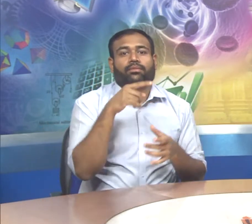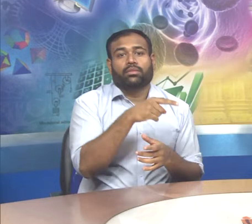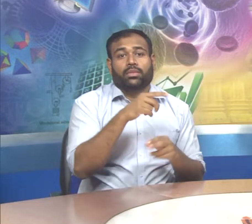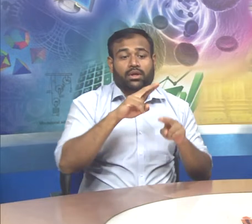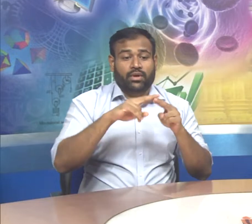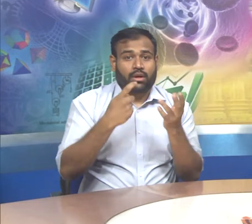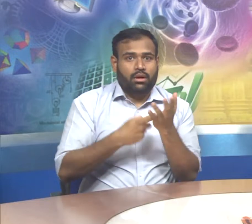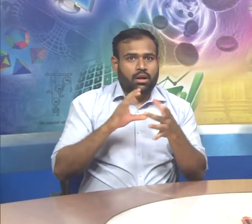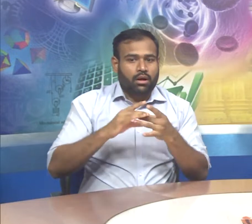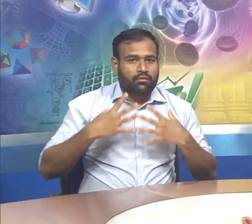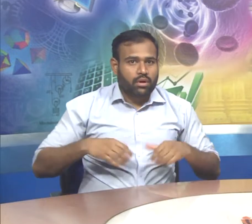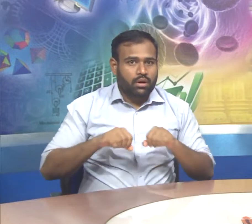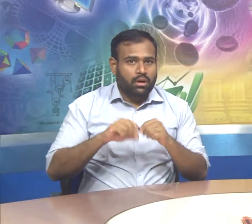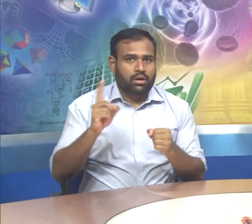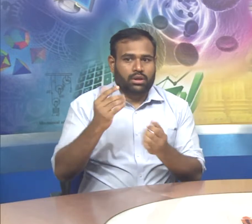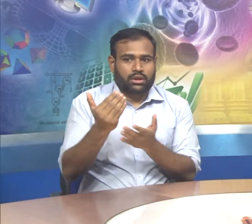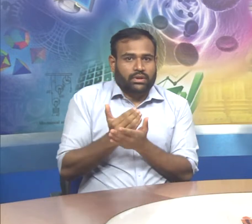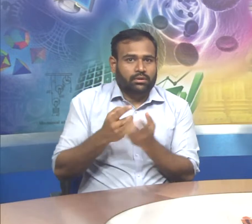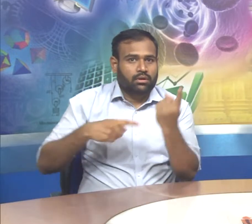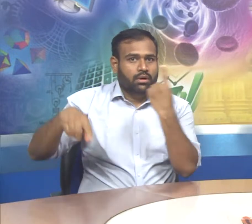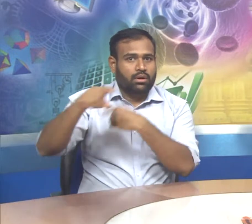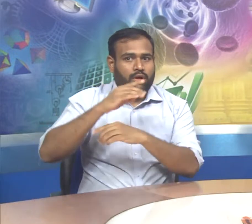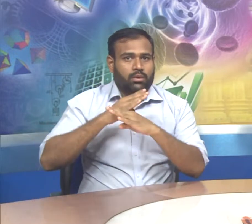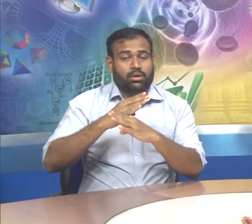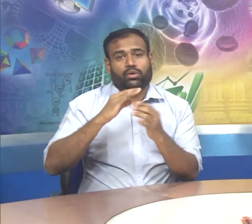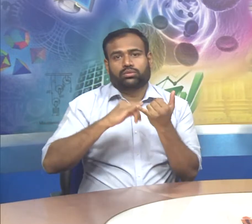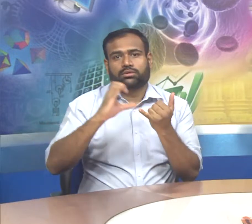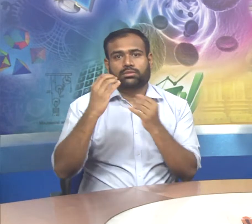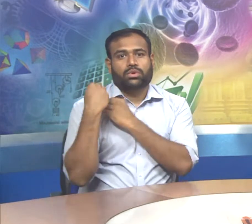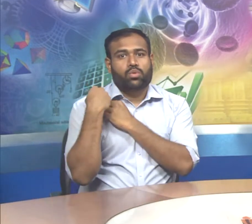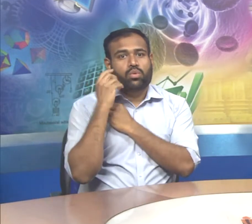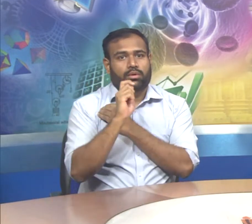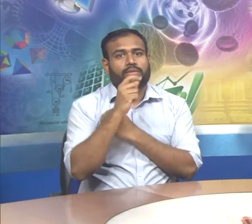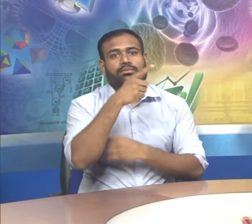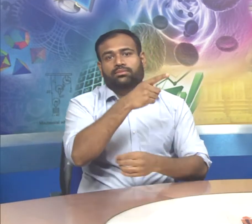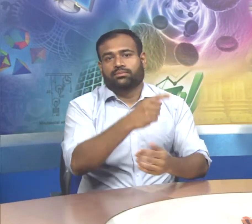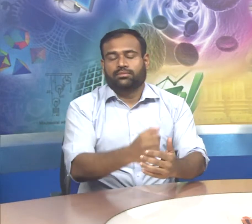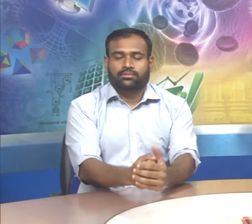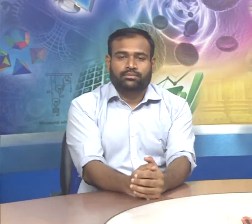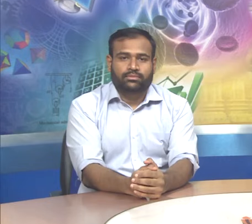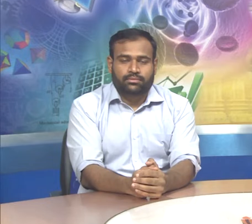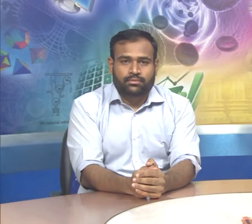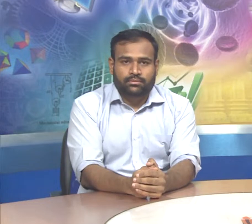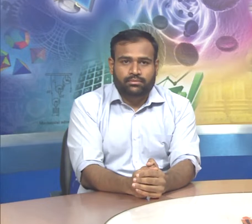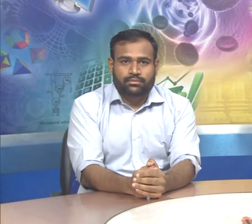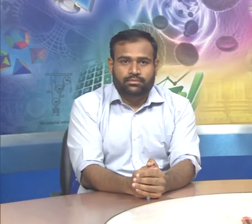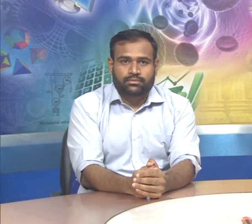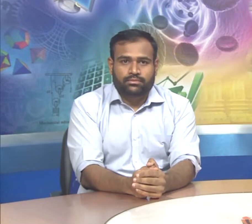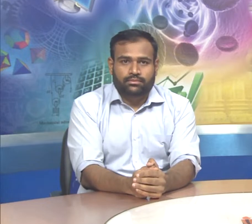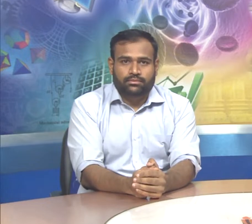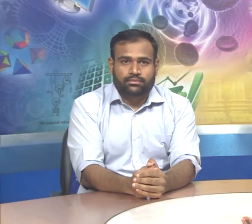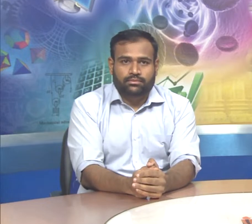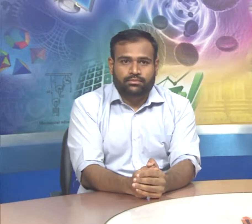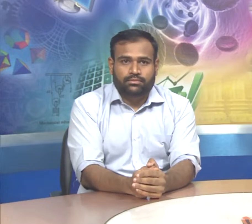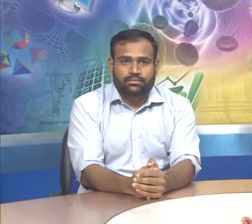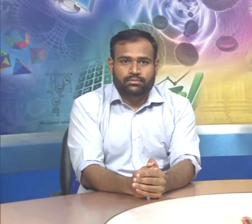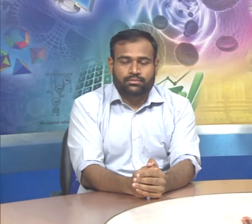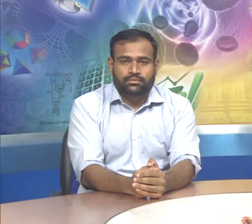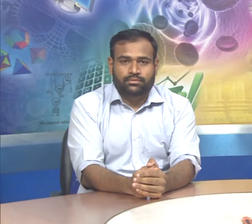It is a case arising out of different interpretation of constitution,